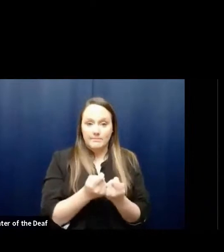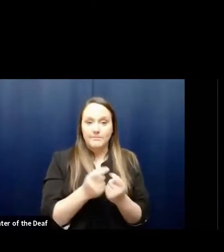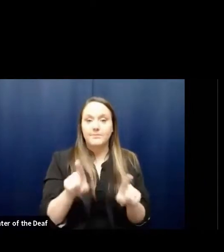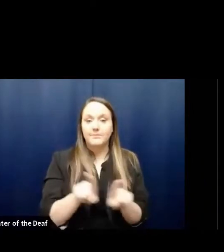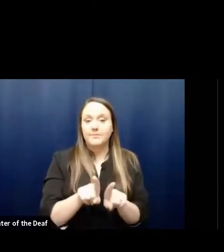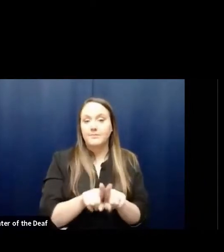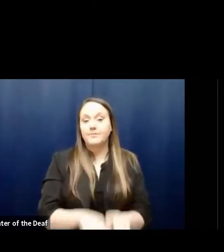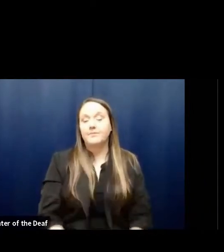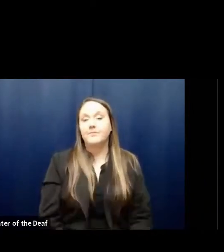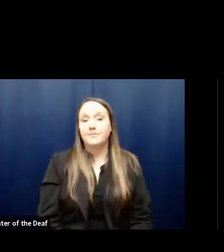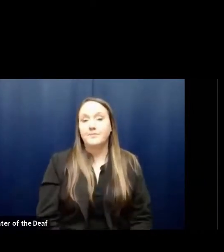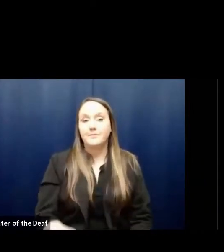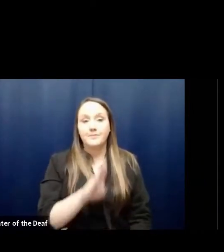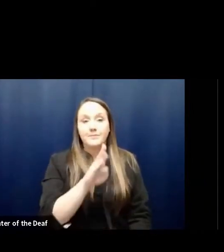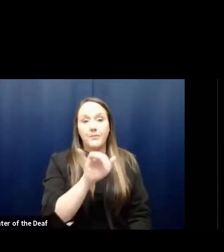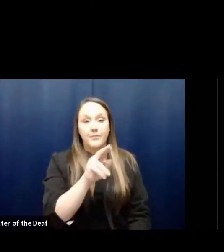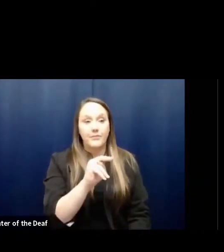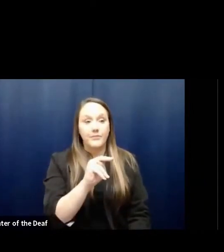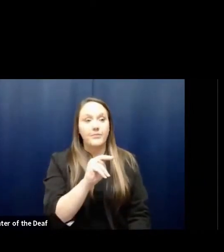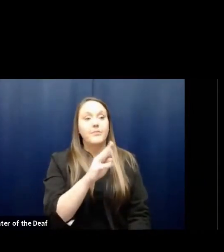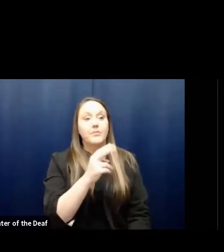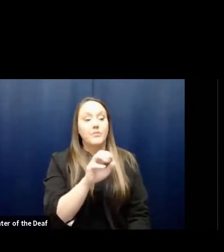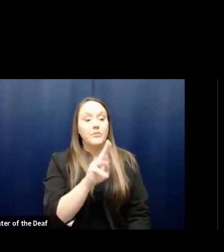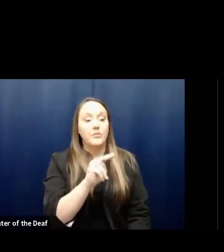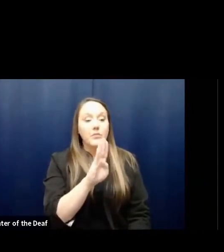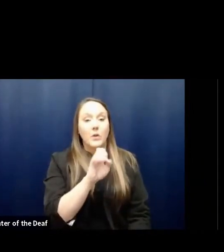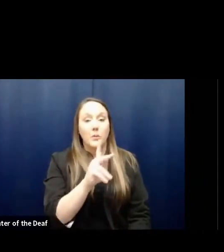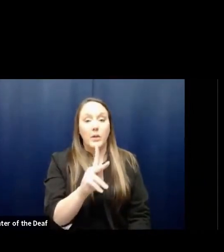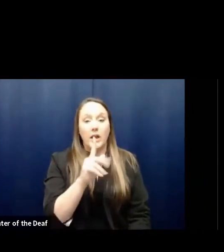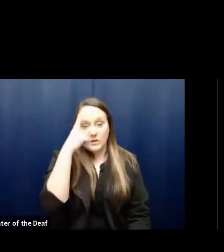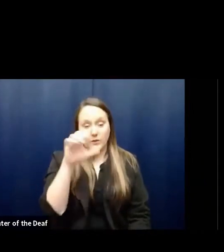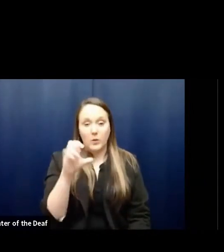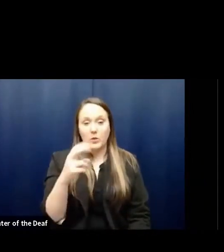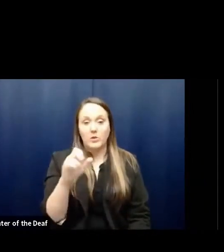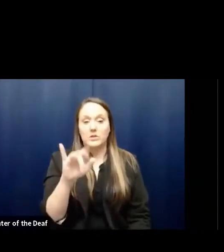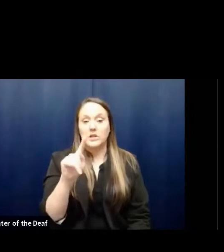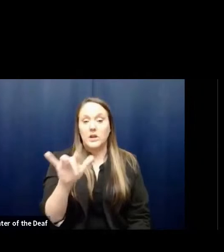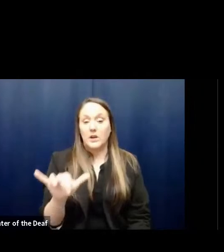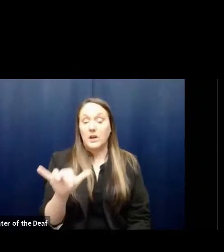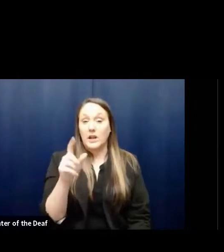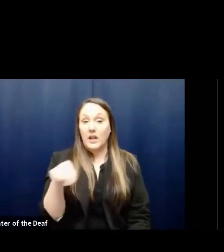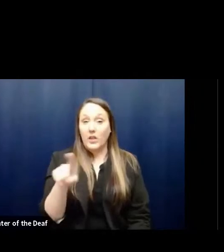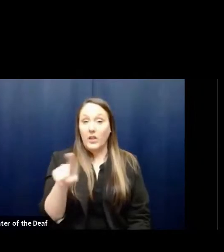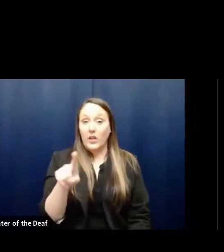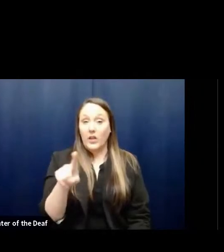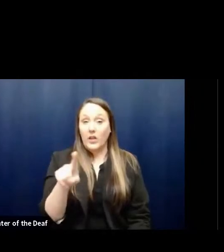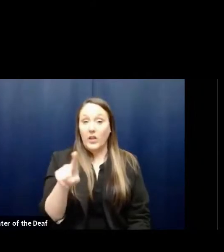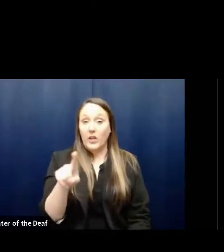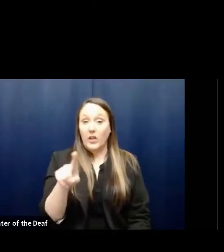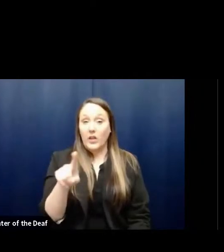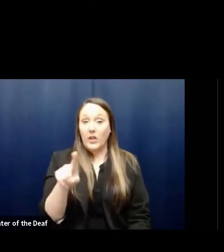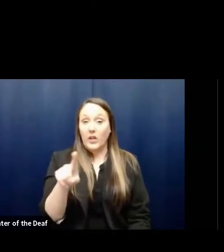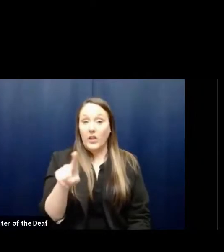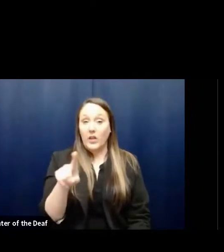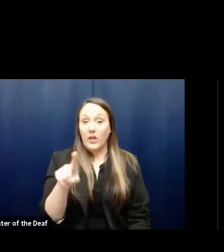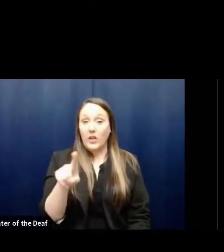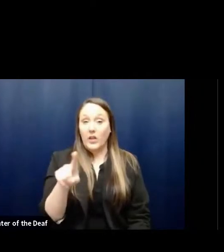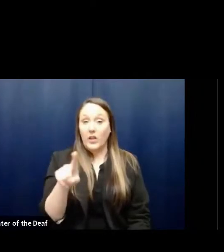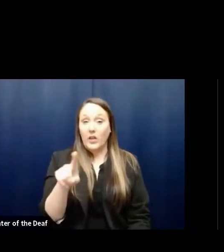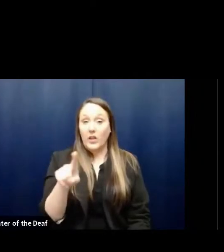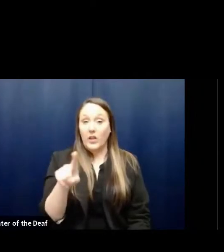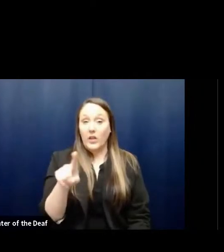From Brian Harback, this question is for Charity. Are those infections that are multiple occurrence